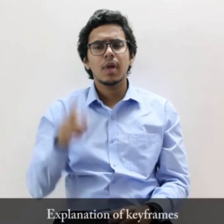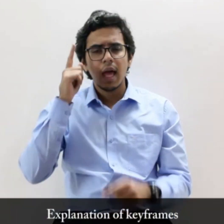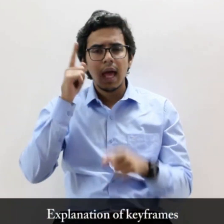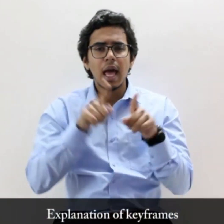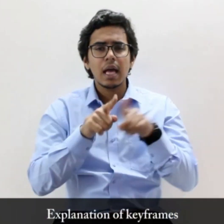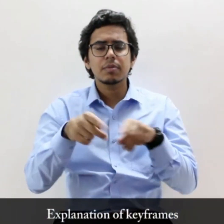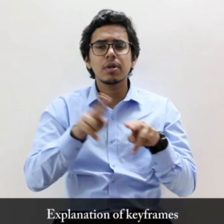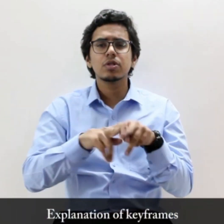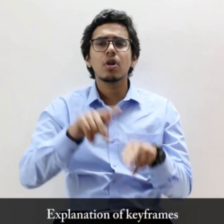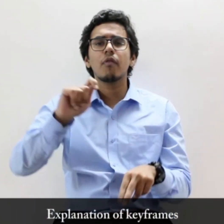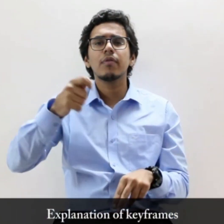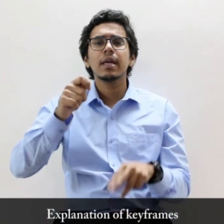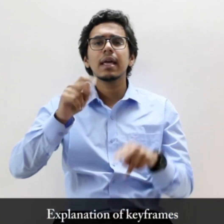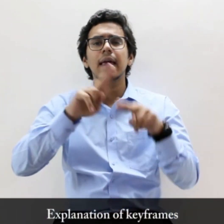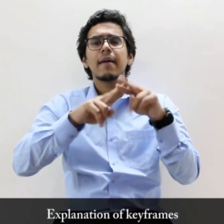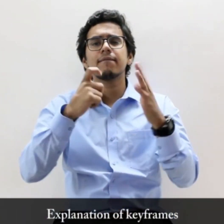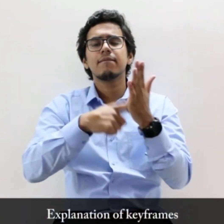Explanation of keyframes.